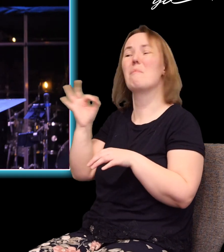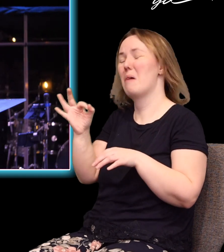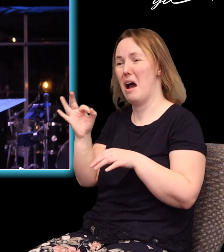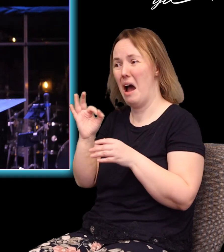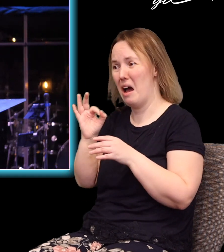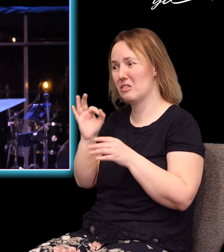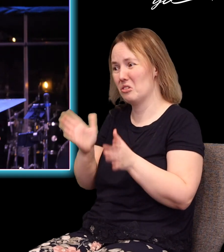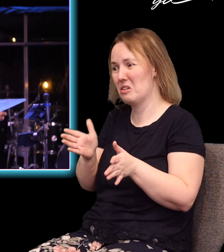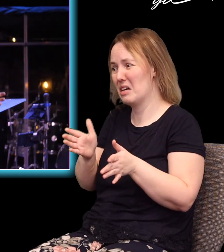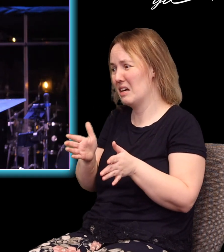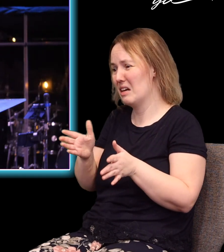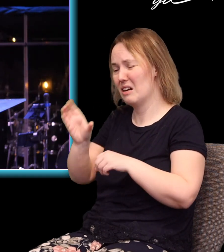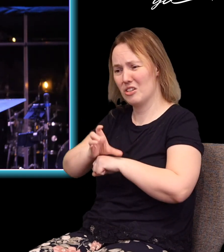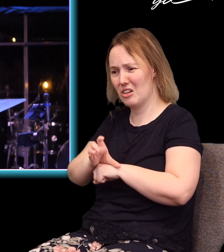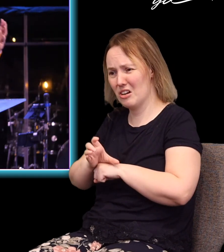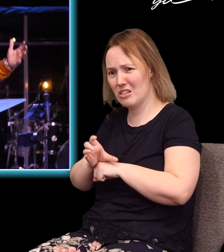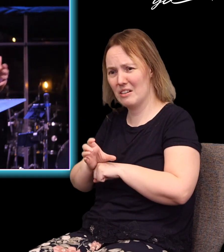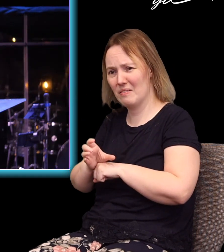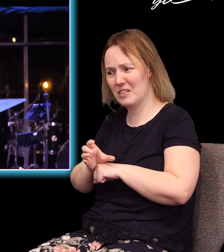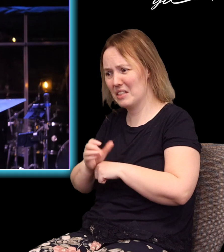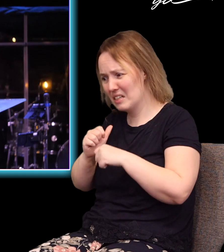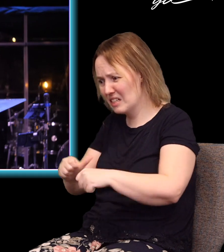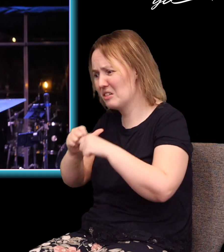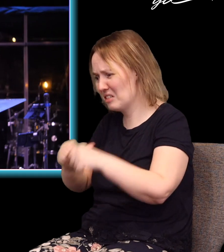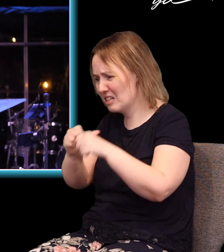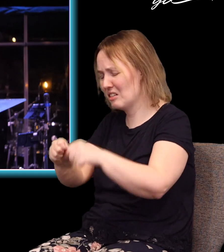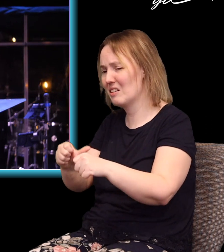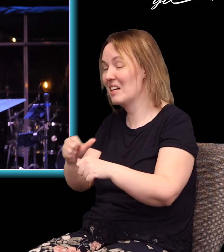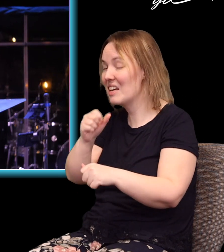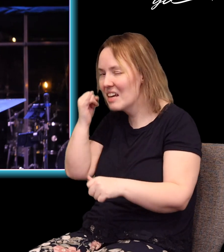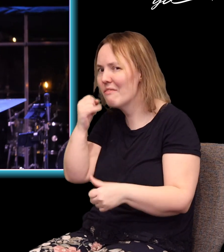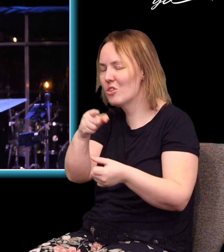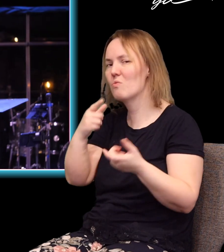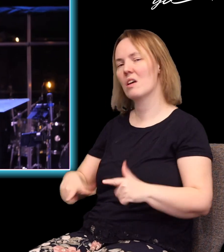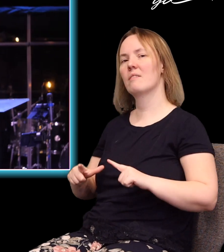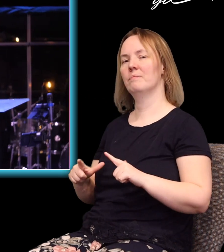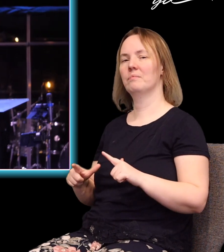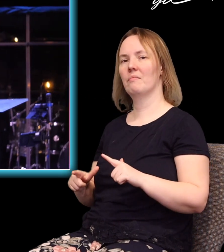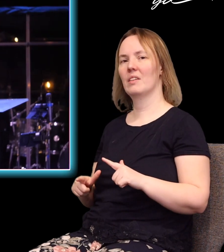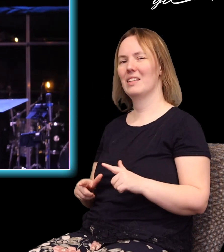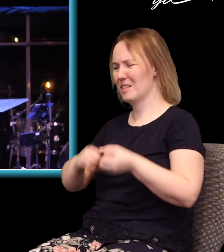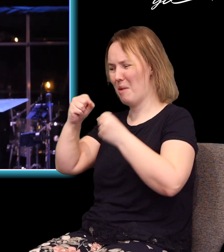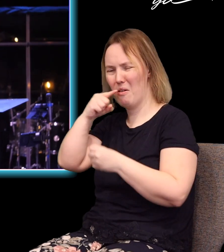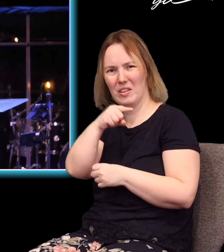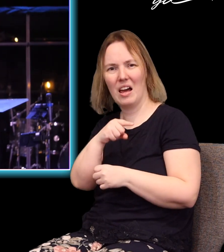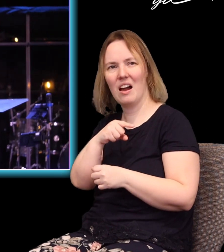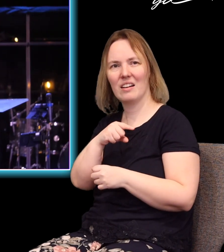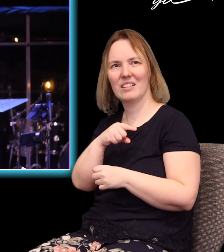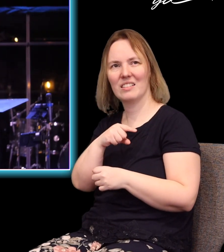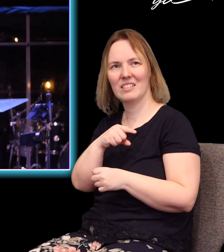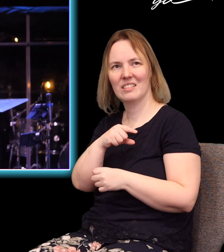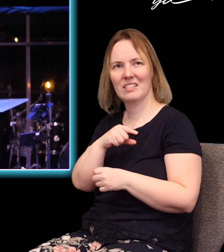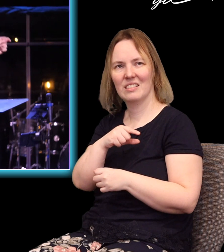a hypocrite. You know, it just goes on and on and on, if you allow it. That is the power of a lie.